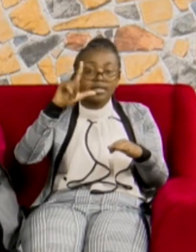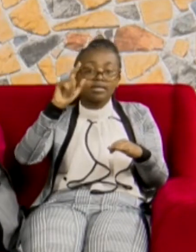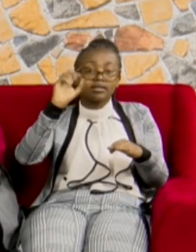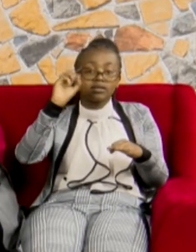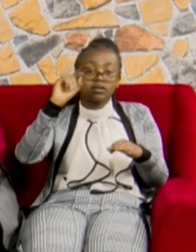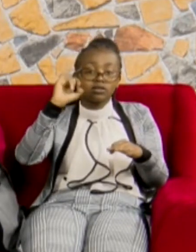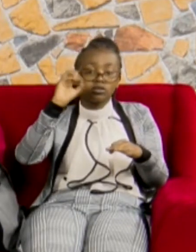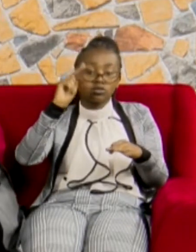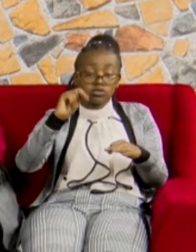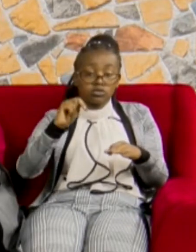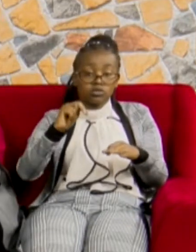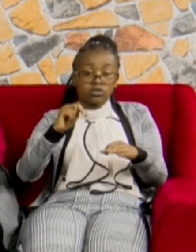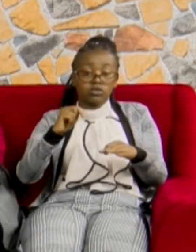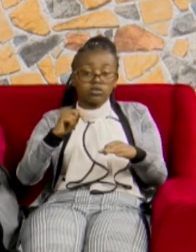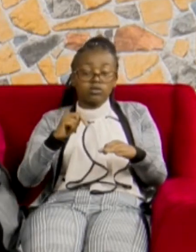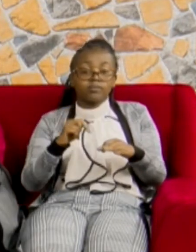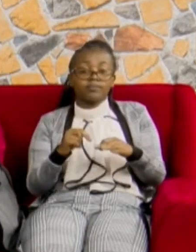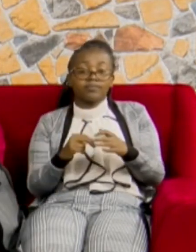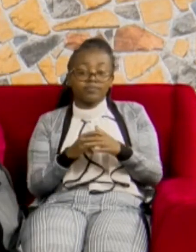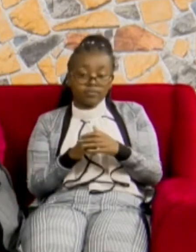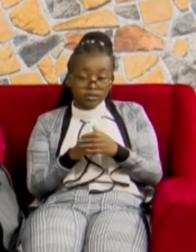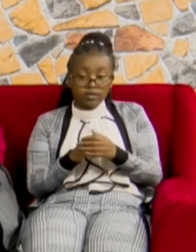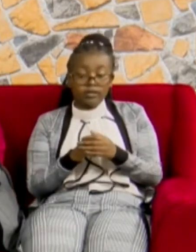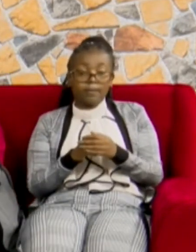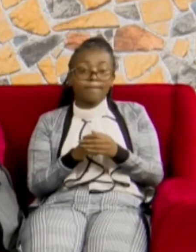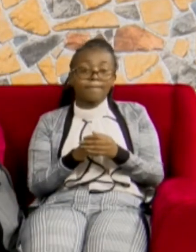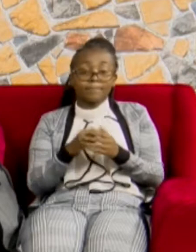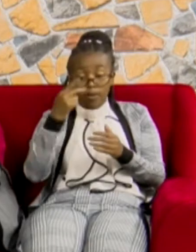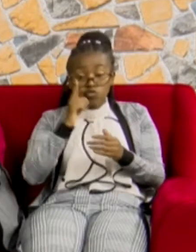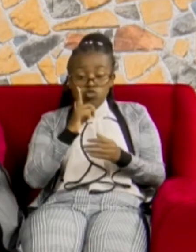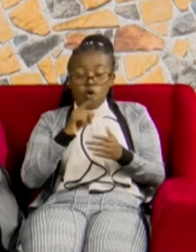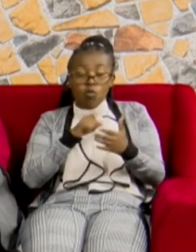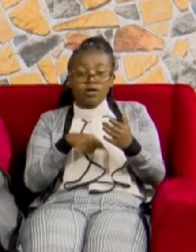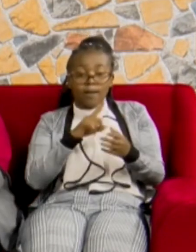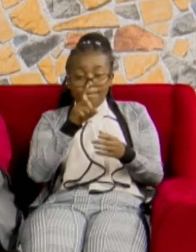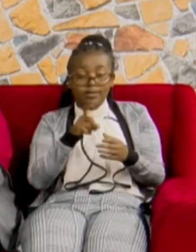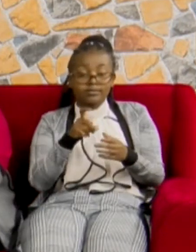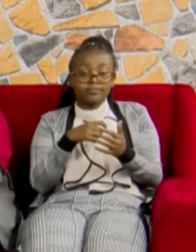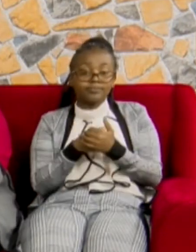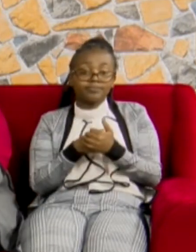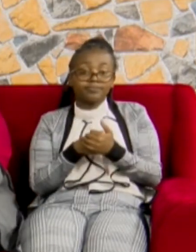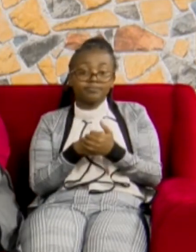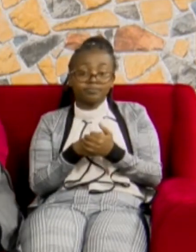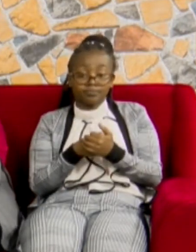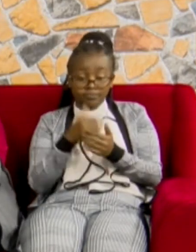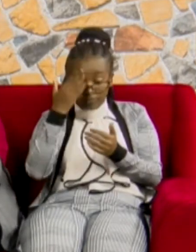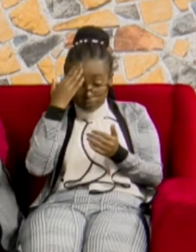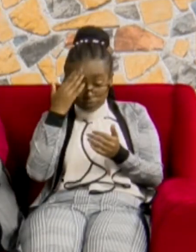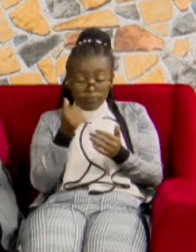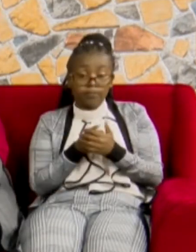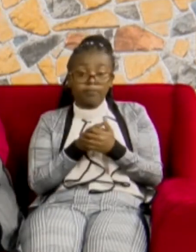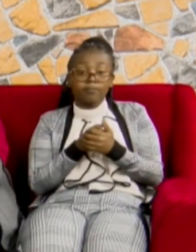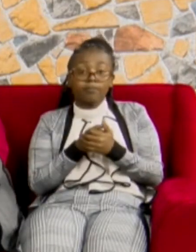children, just dive into it. Let me not prompt it. I'm sure you know what I'm asking. Yes, I think I know what you're